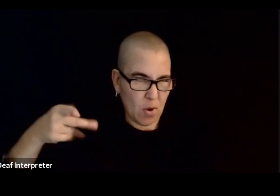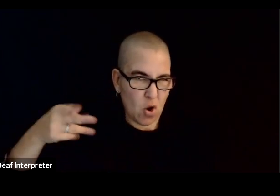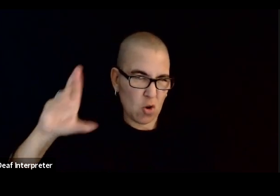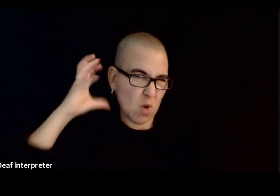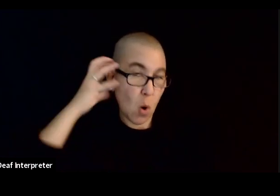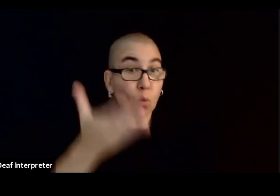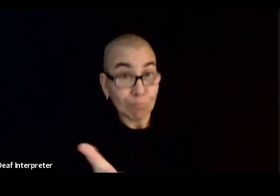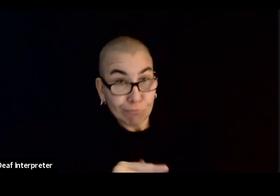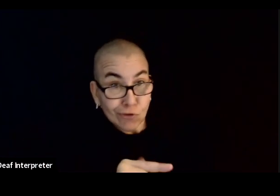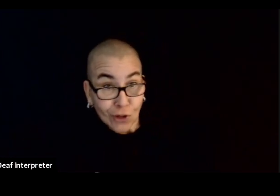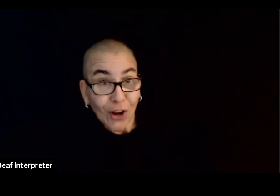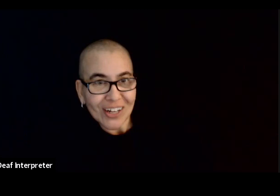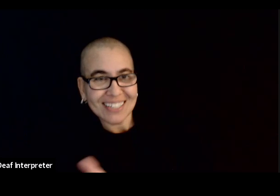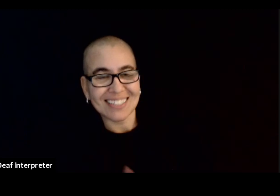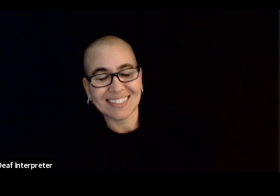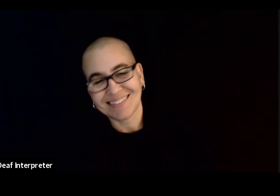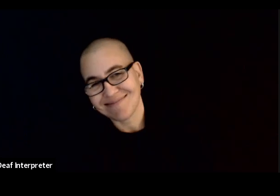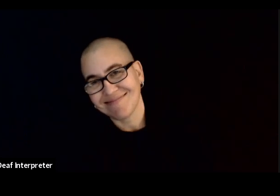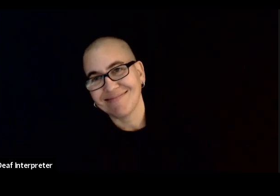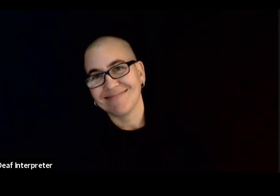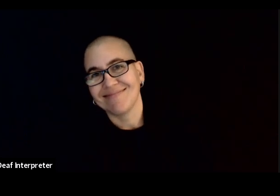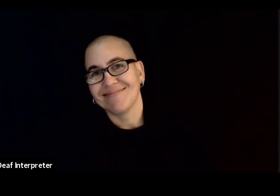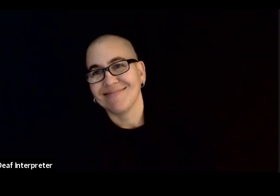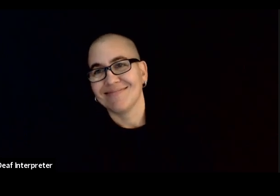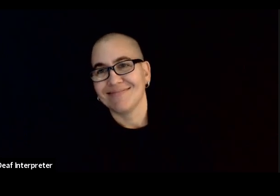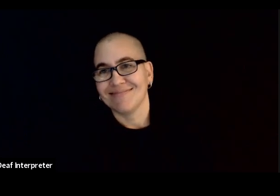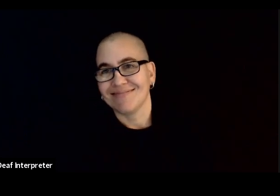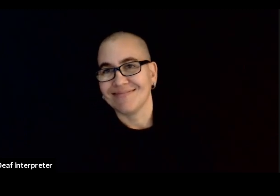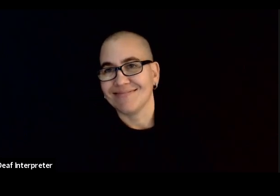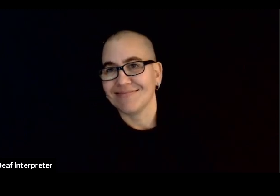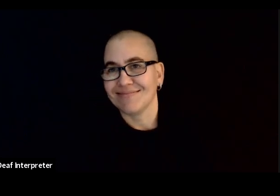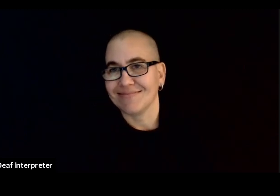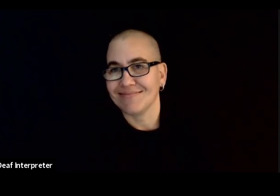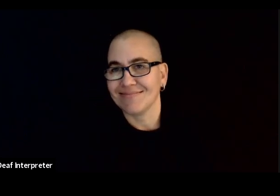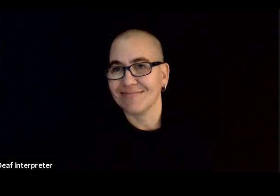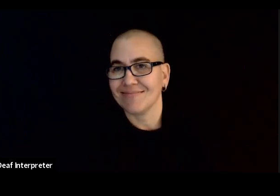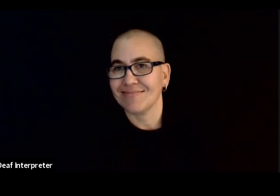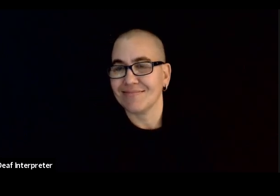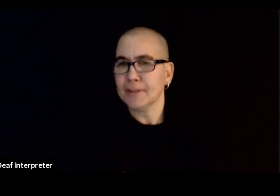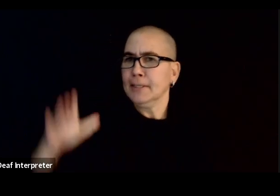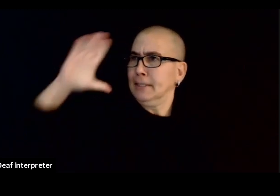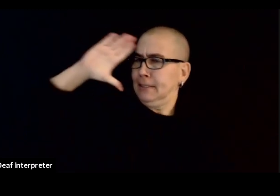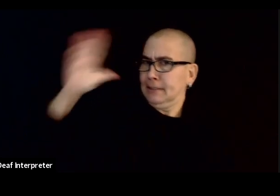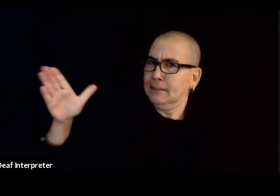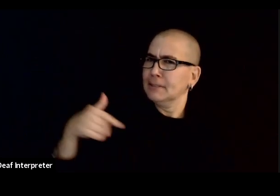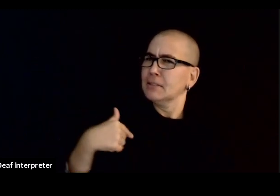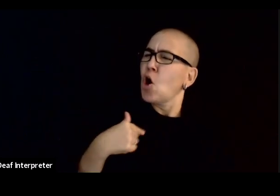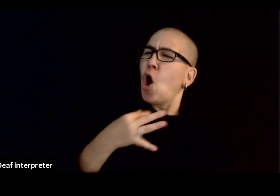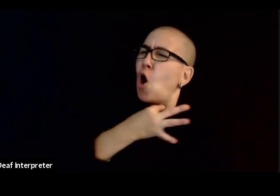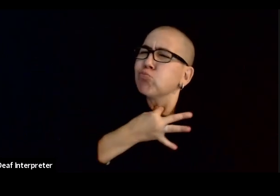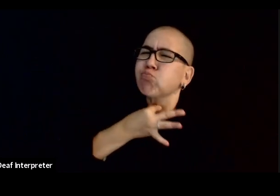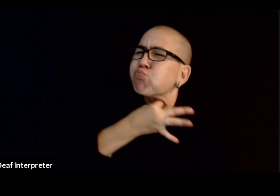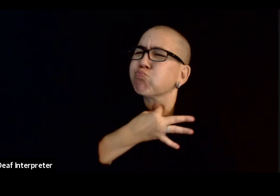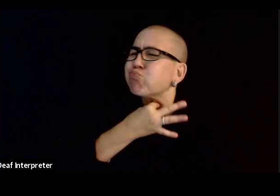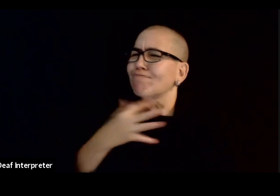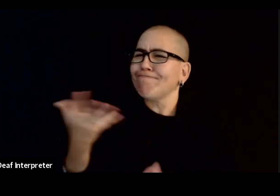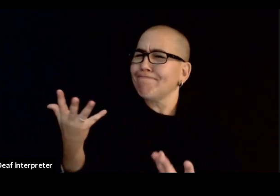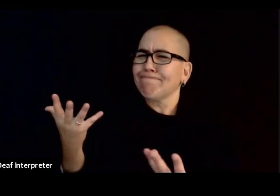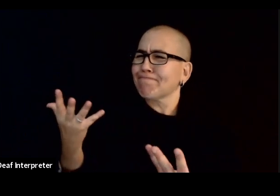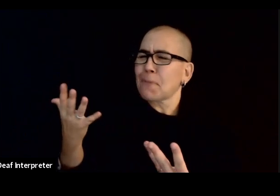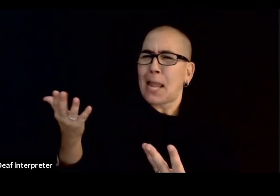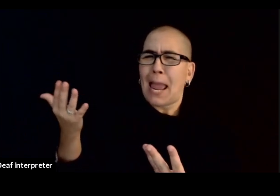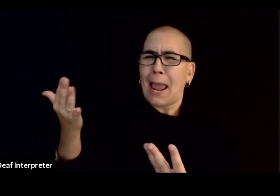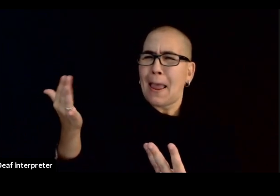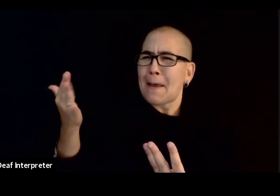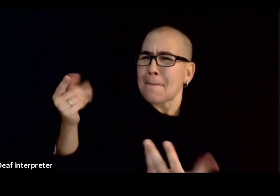Yes, I'm wondering if MDH has any response to the comments from the mayor of Heighton over the weekend